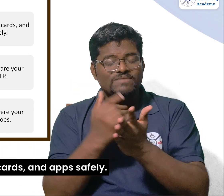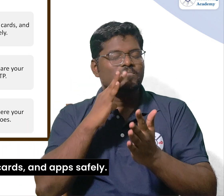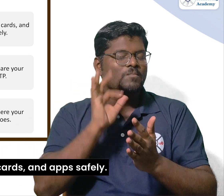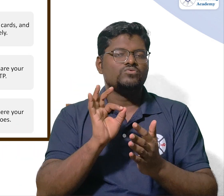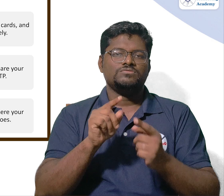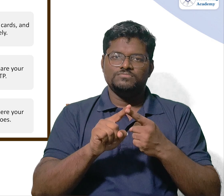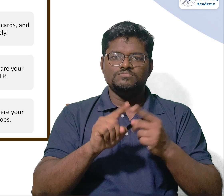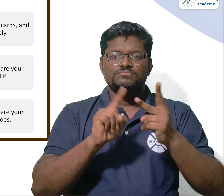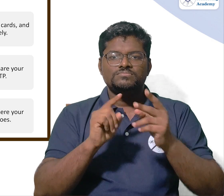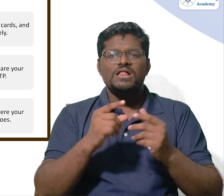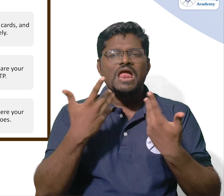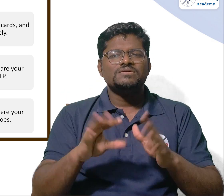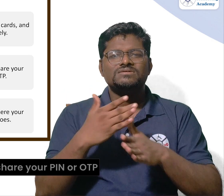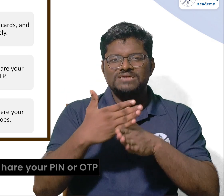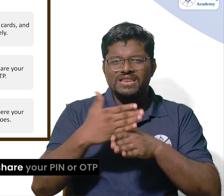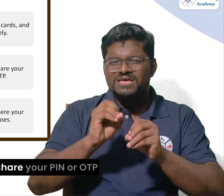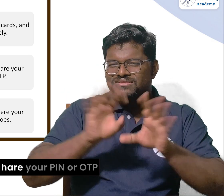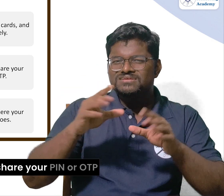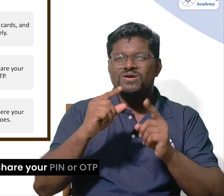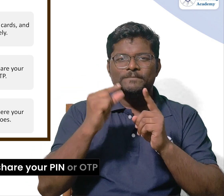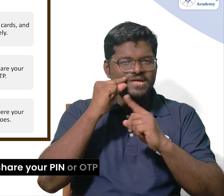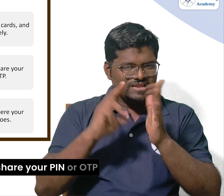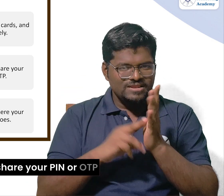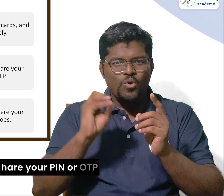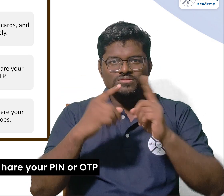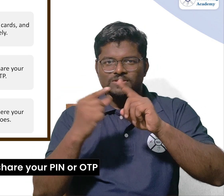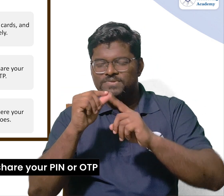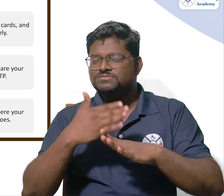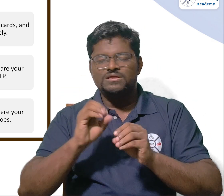safely. Never share your PIN or OTP.